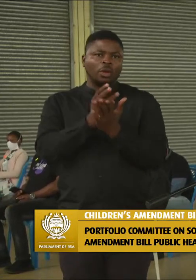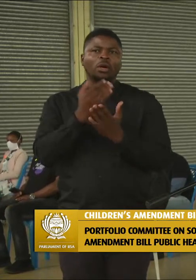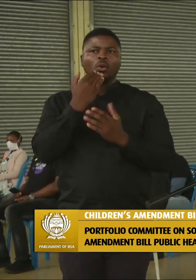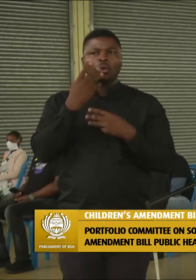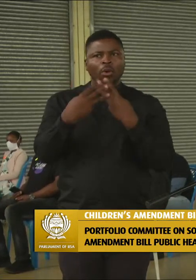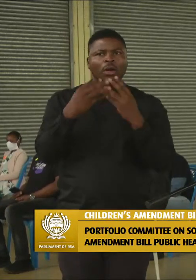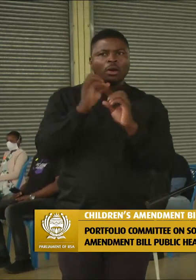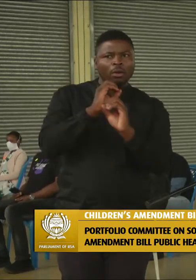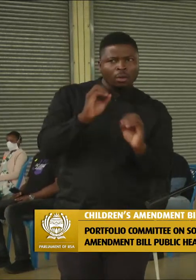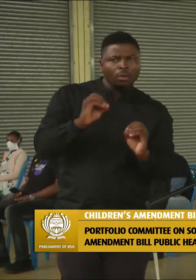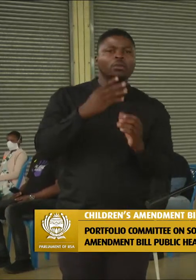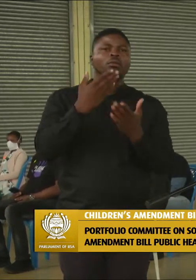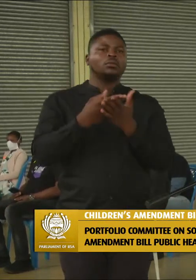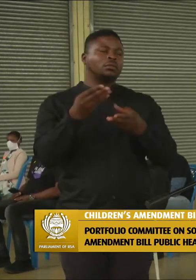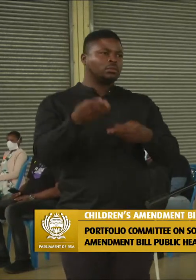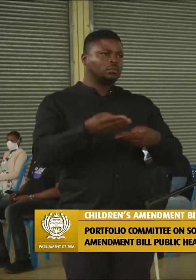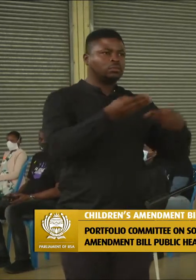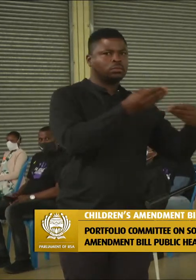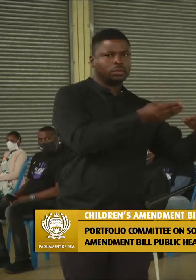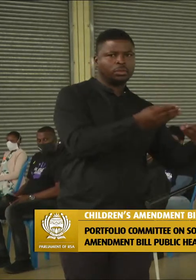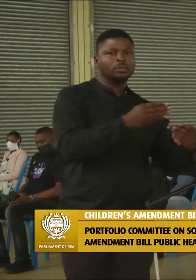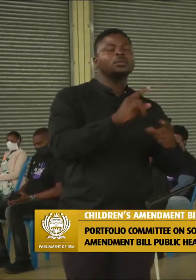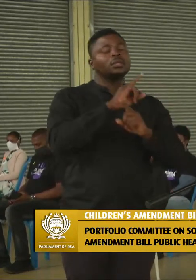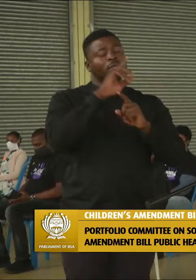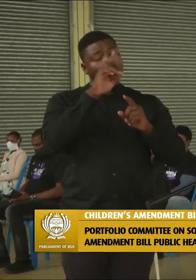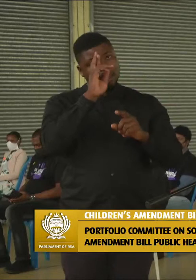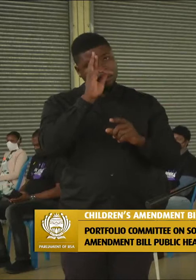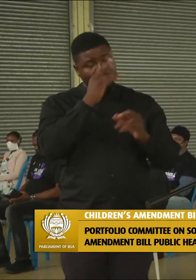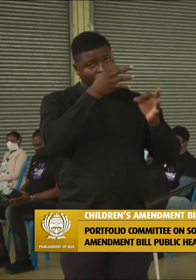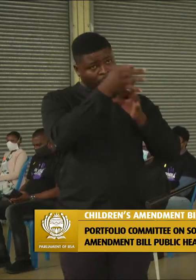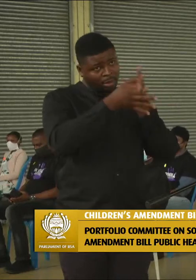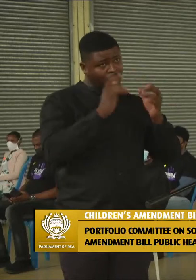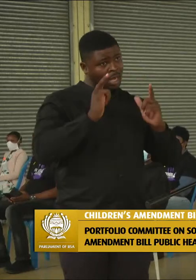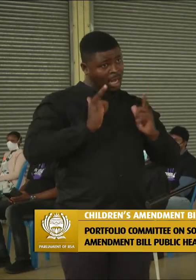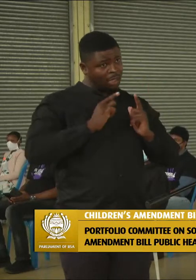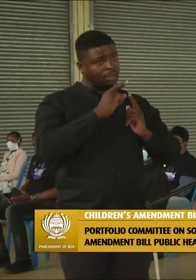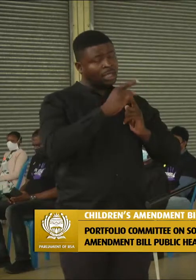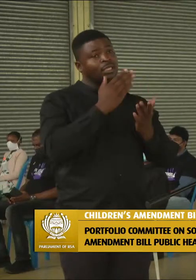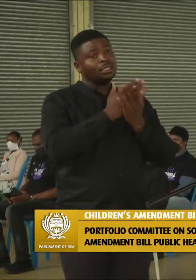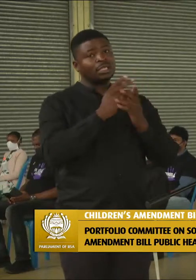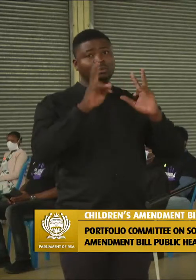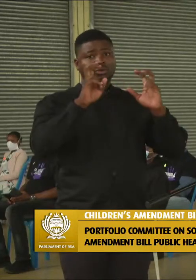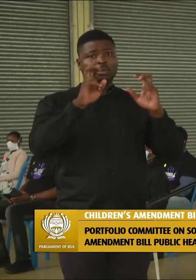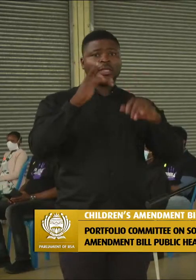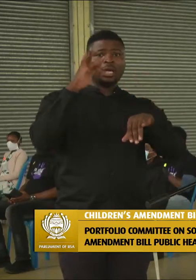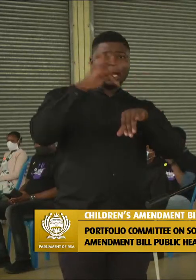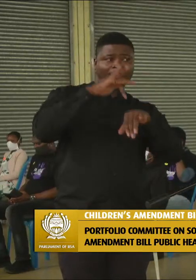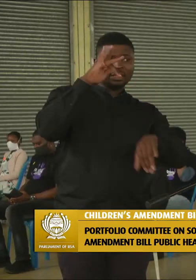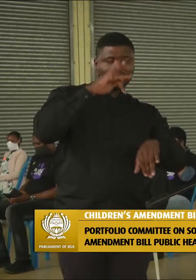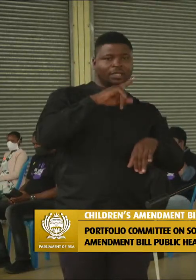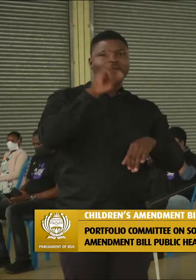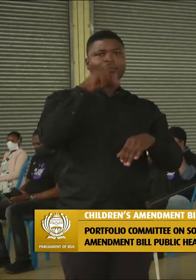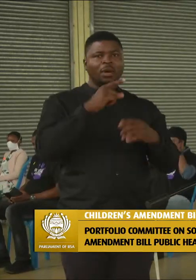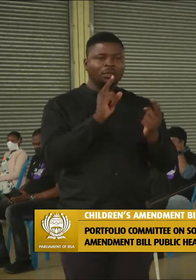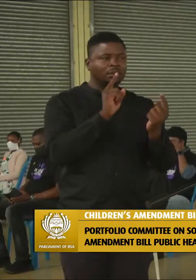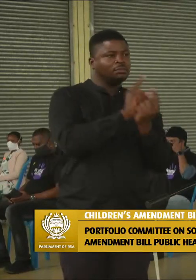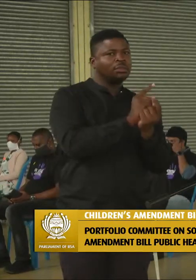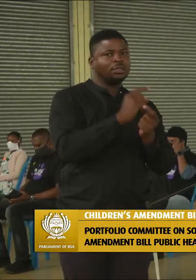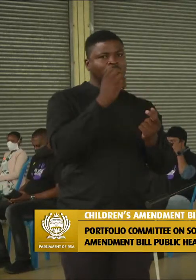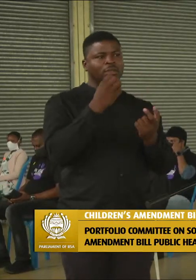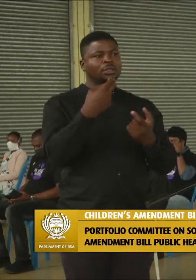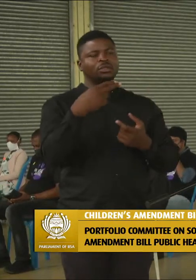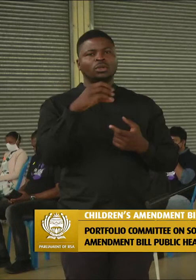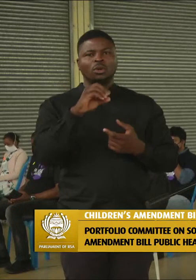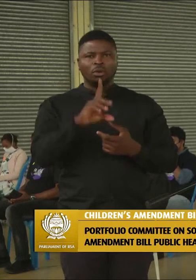why bengisithi ezinye sensitive issues because once uquote that particular person